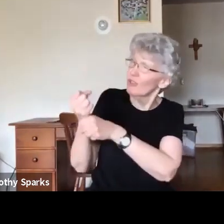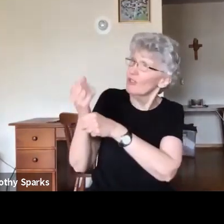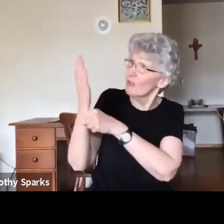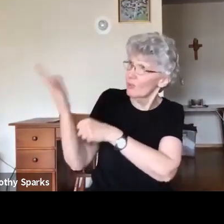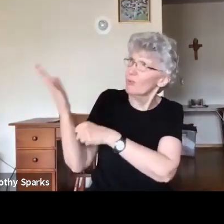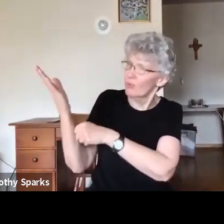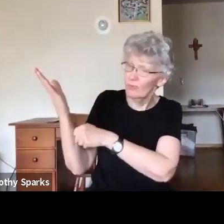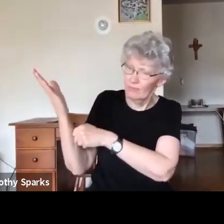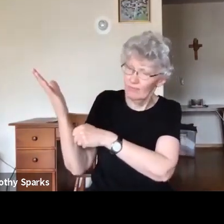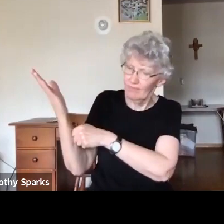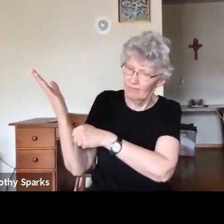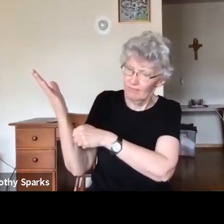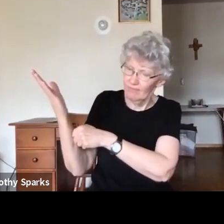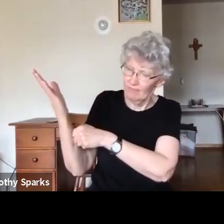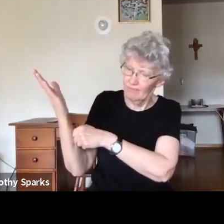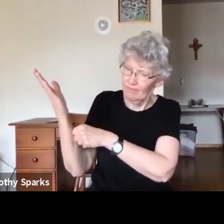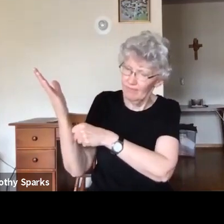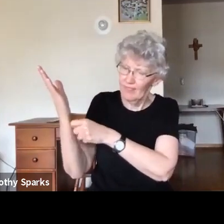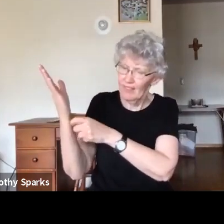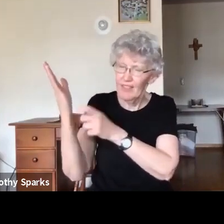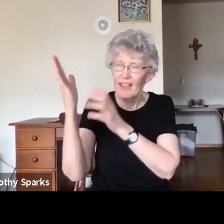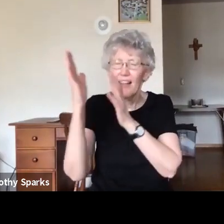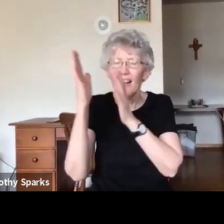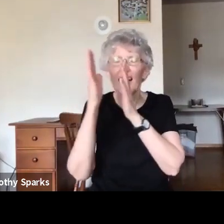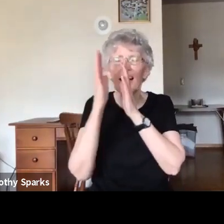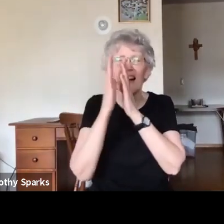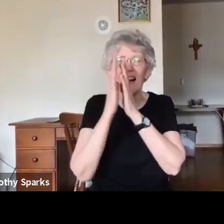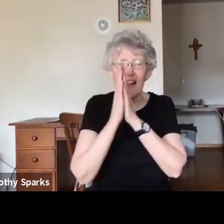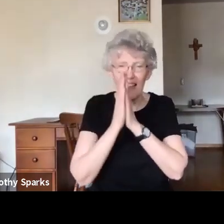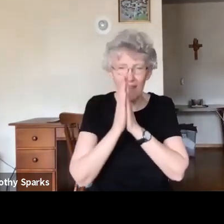Help us to put our trust in you.